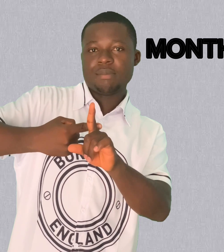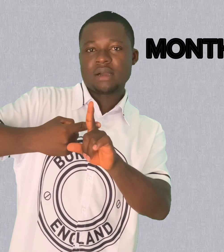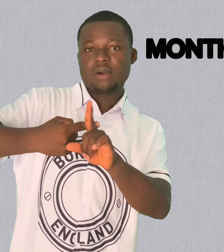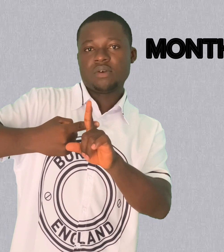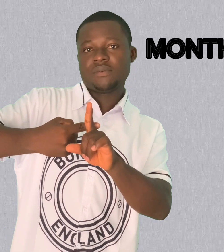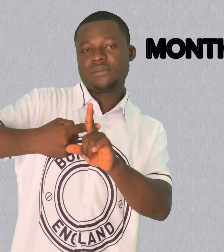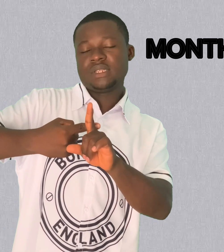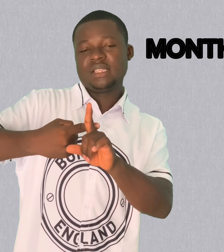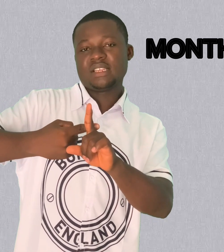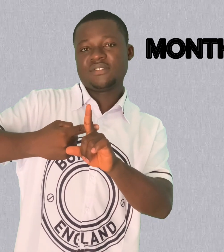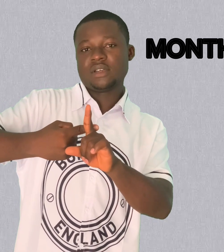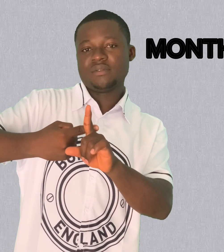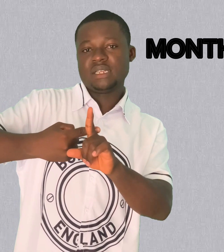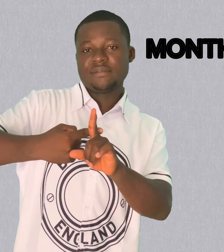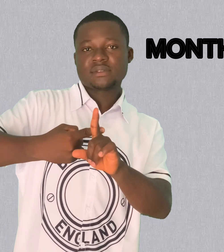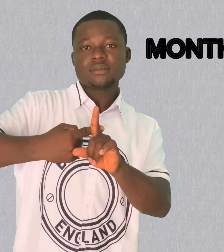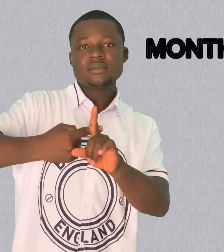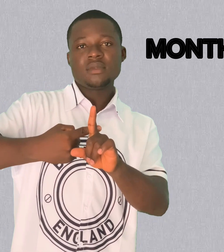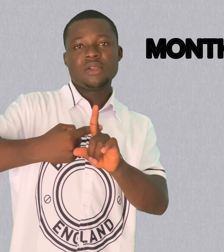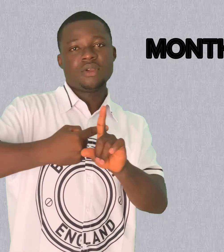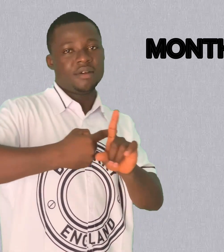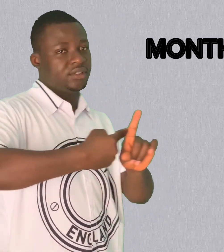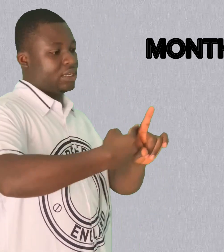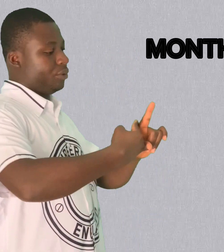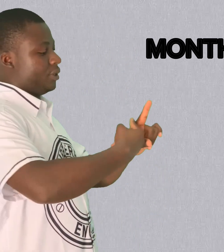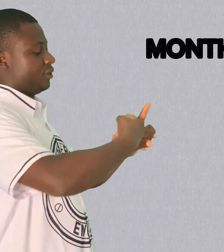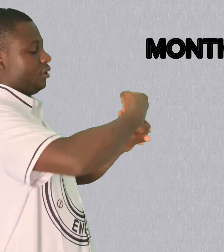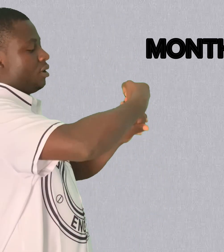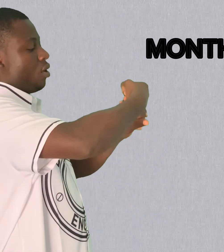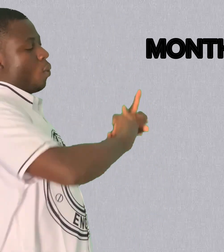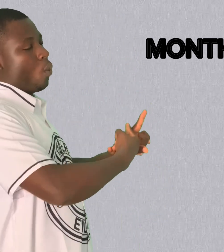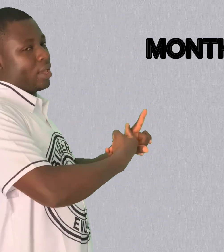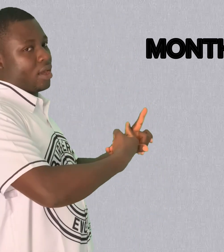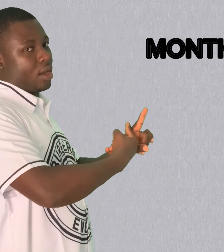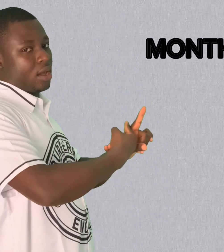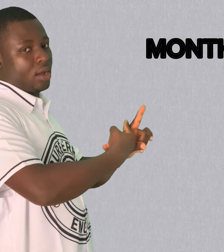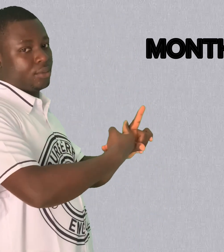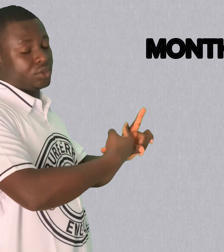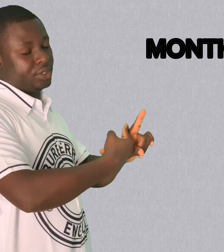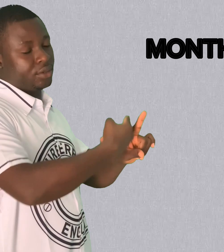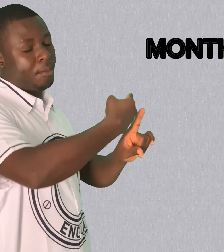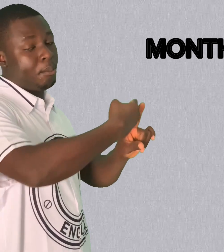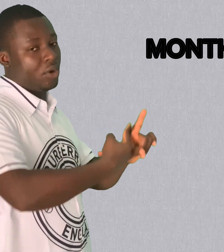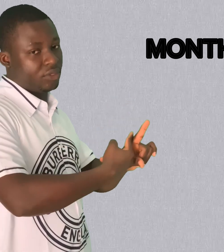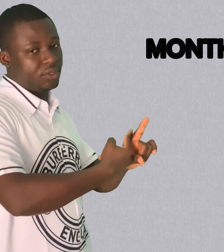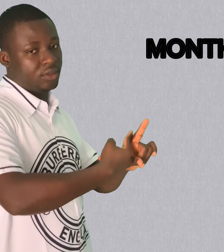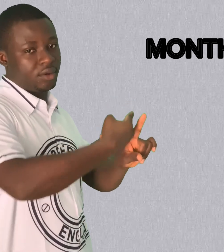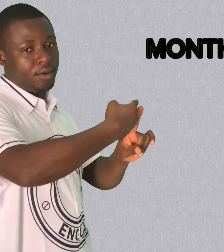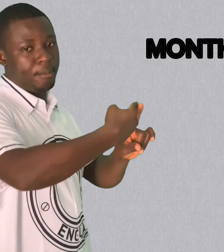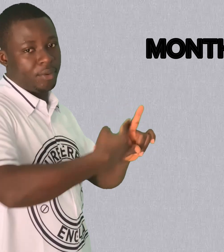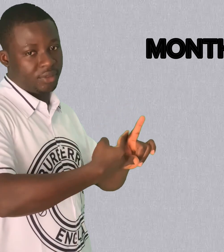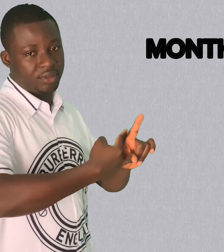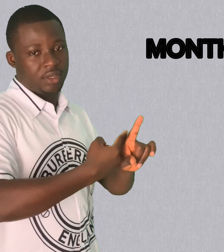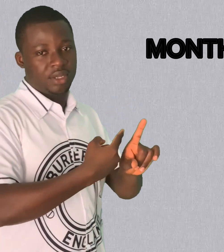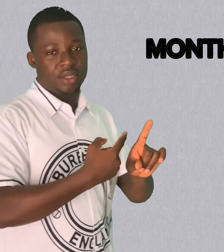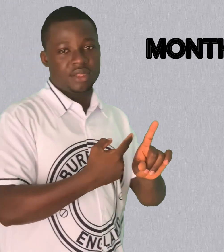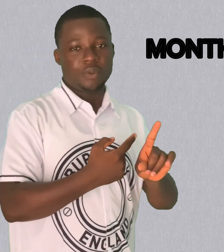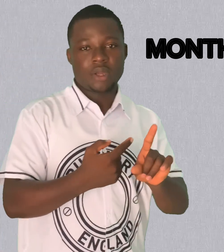back of the index finger of the left. You have this. I hope you can see. Week. Sorry, month. Month. Then we